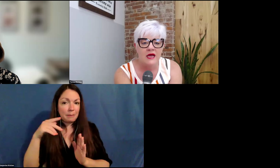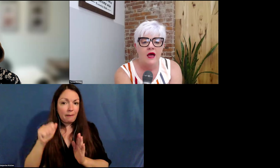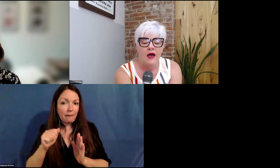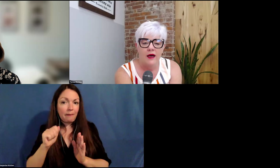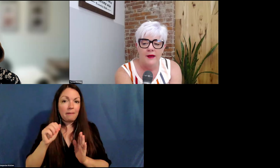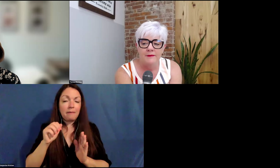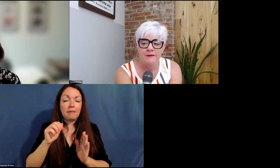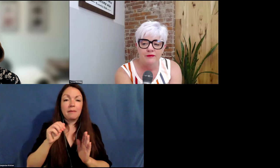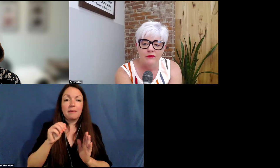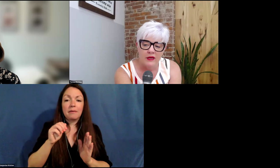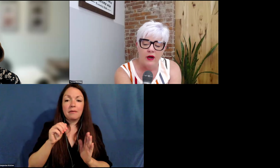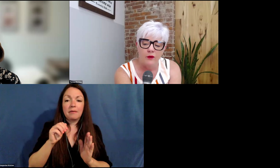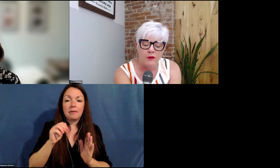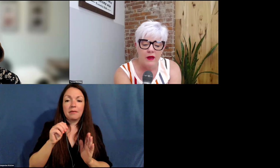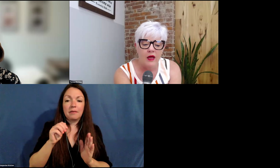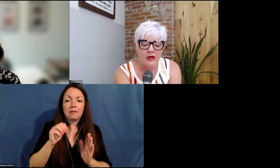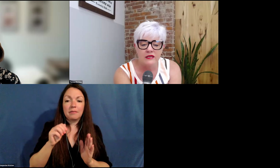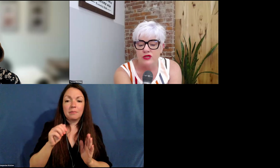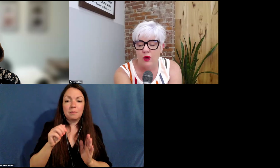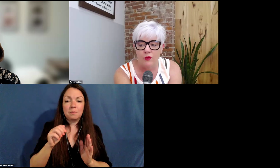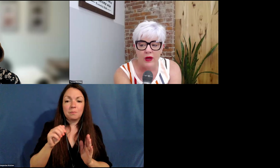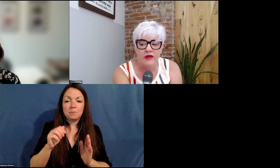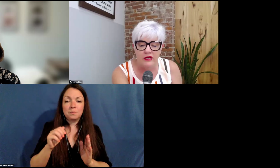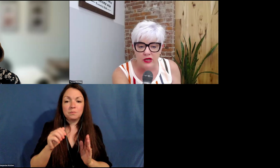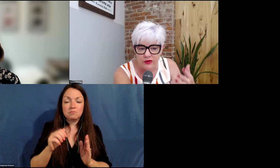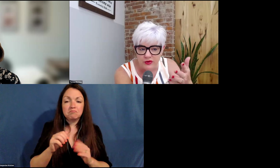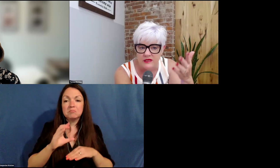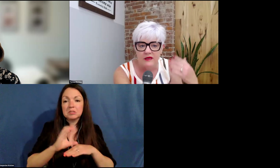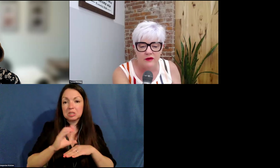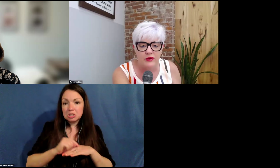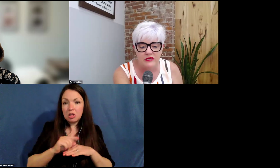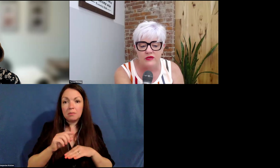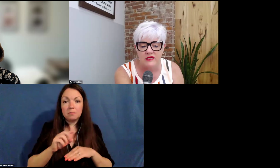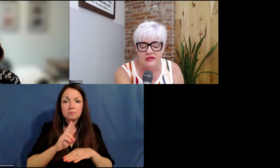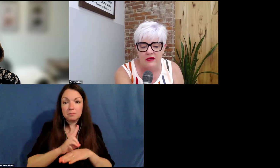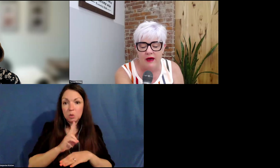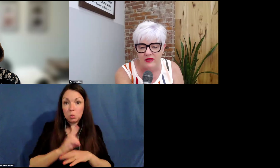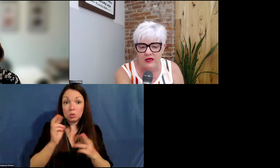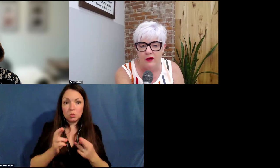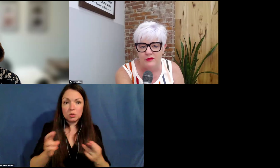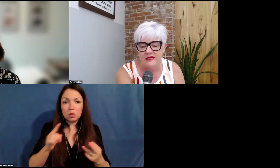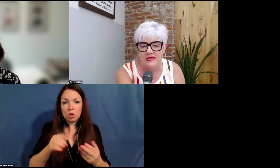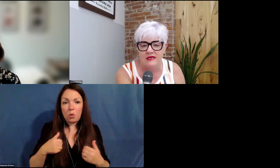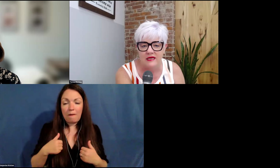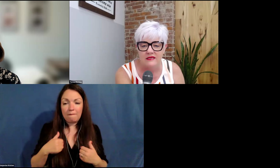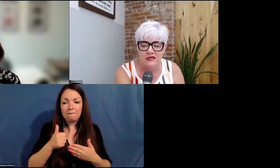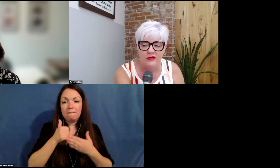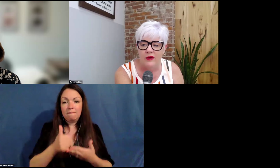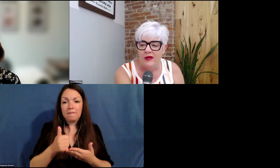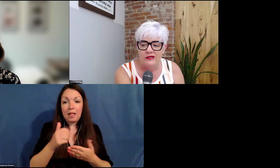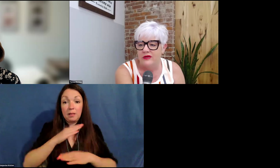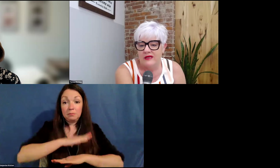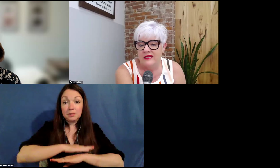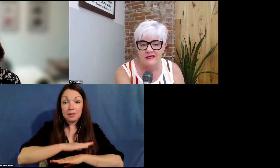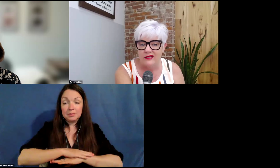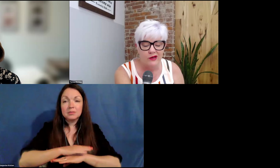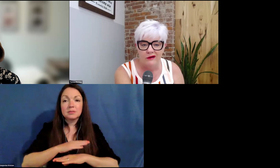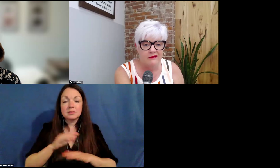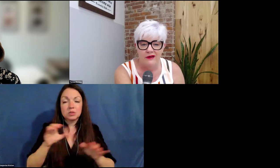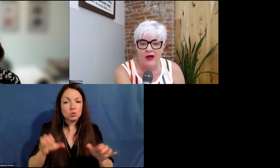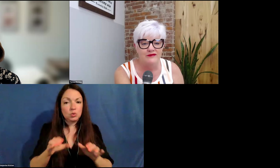things. You know, consult with and use the resources that you have at the help desk and things to do the